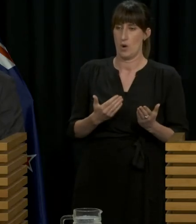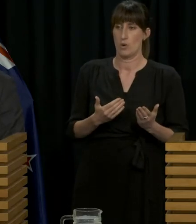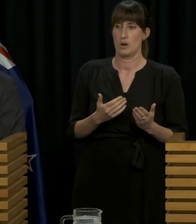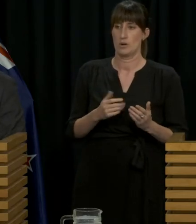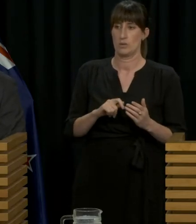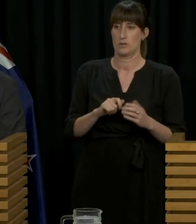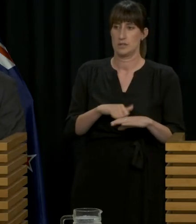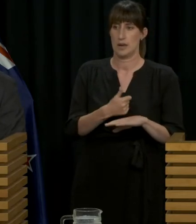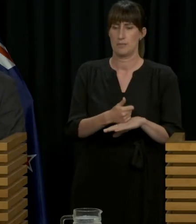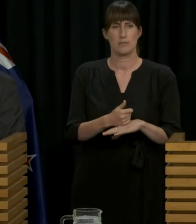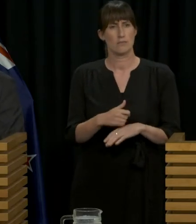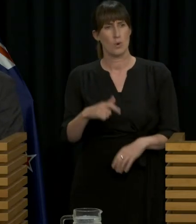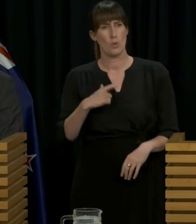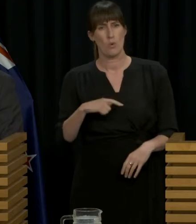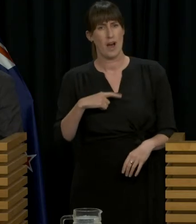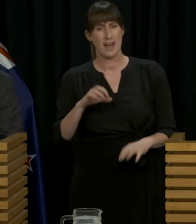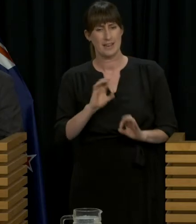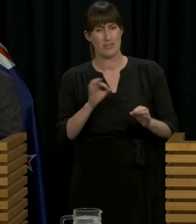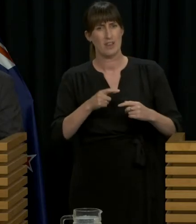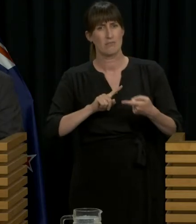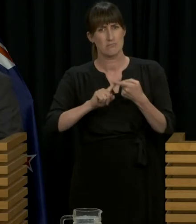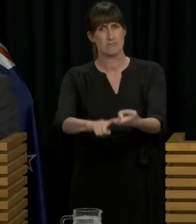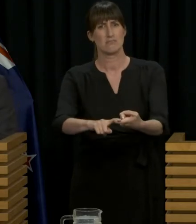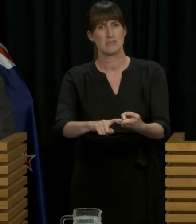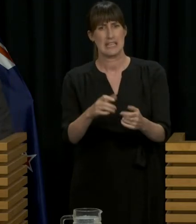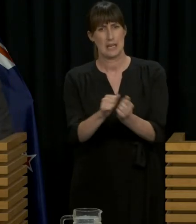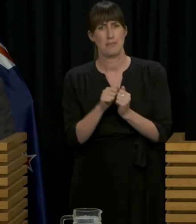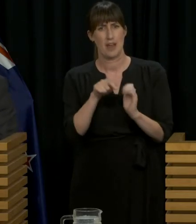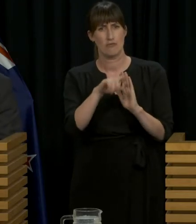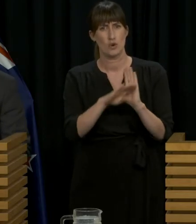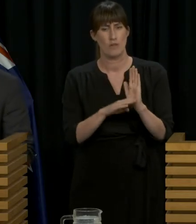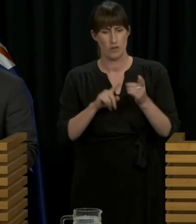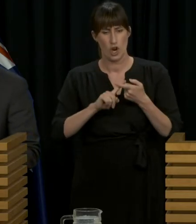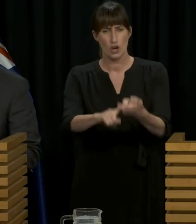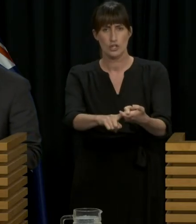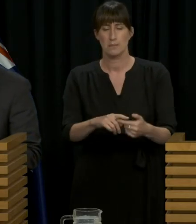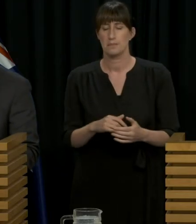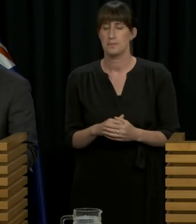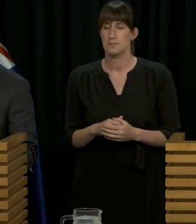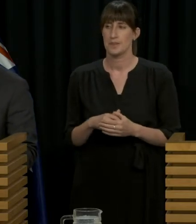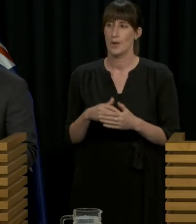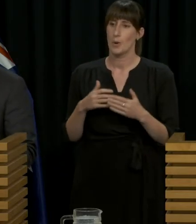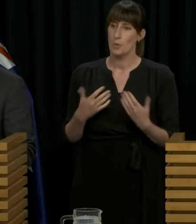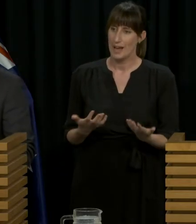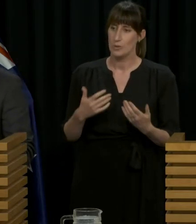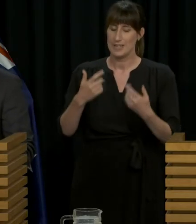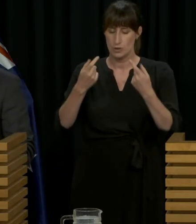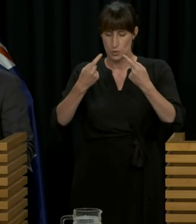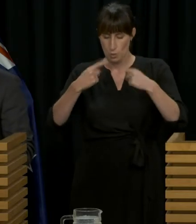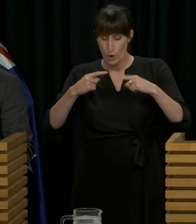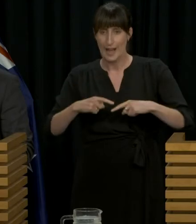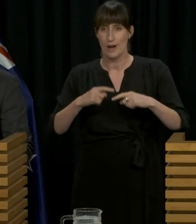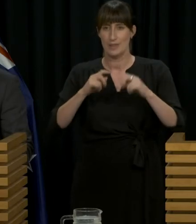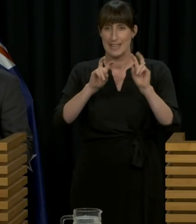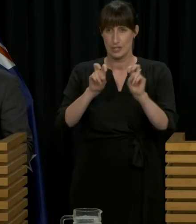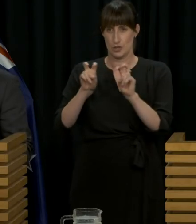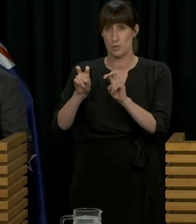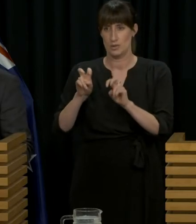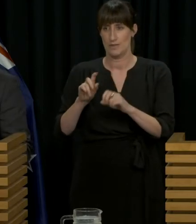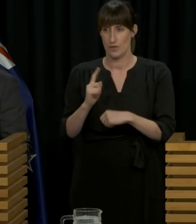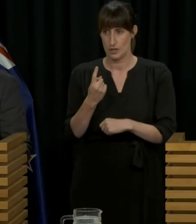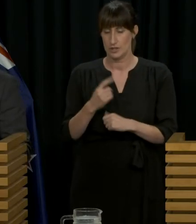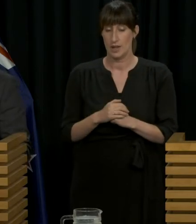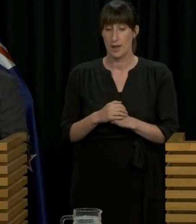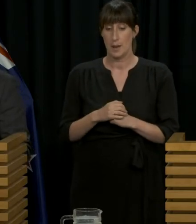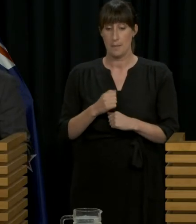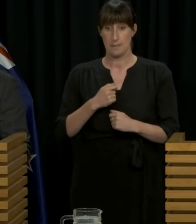place. Why wouldn't you roll it out? Well, look, again, we've got to work through the issues more thoroughly. One of the things that I'm aware of as a